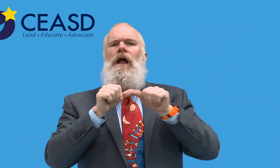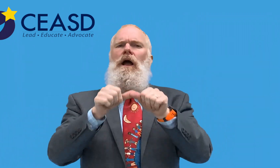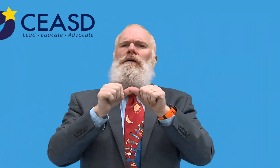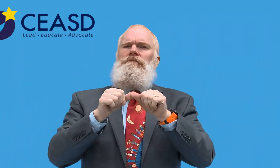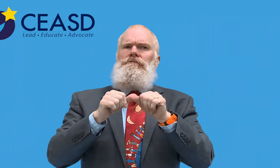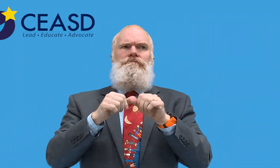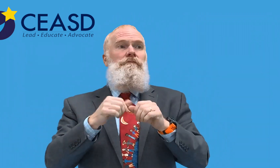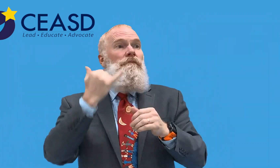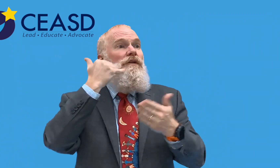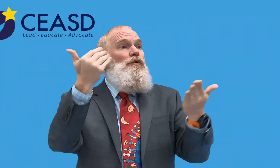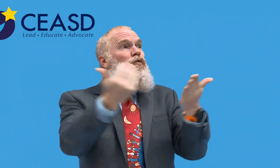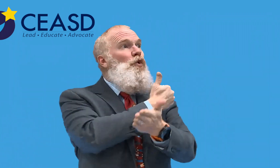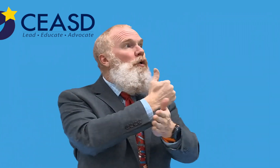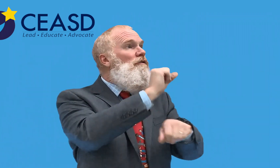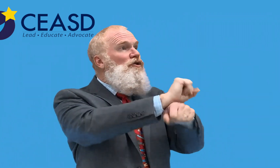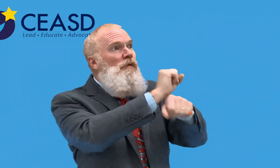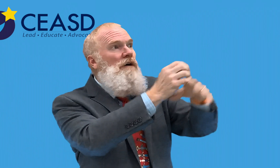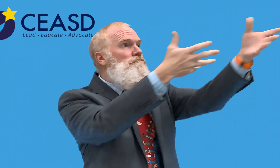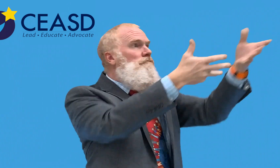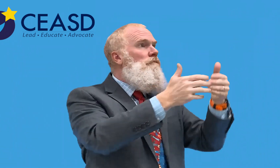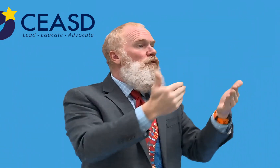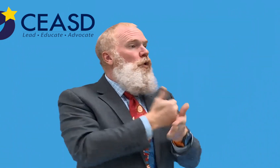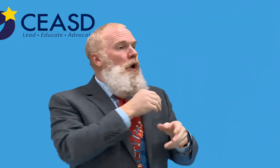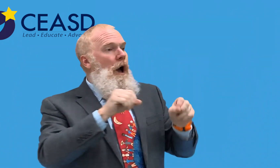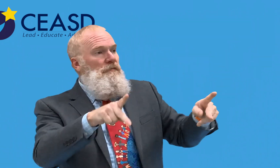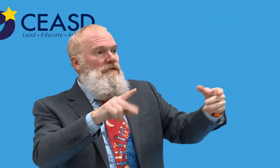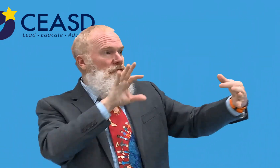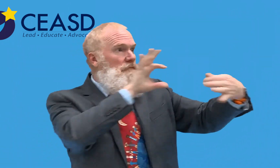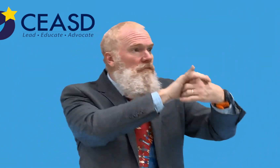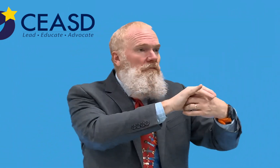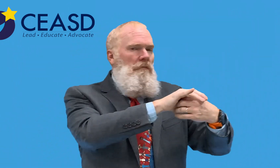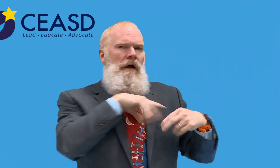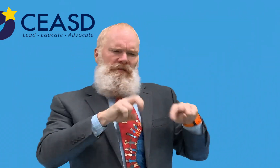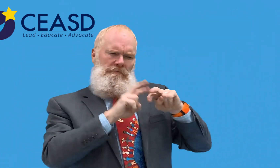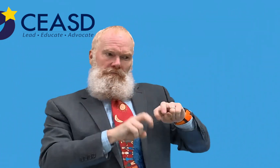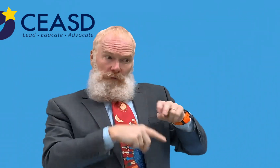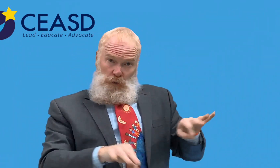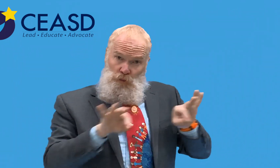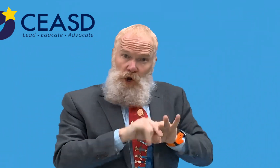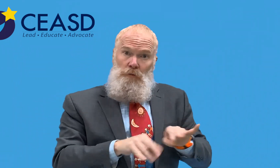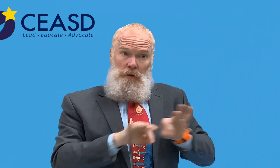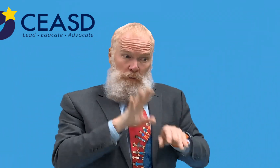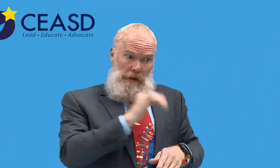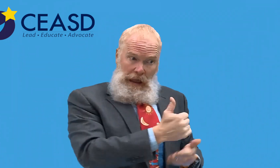of collective think tank. Again, this labor is for the purpose of seeing children thrive. I've been quite proud of that work thus